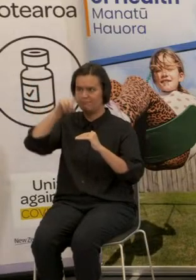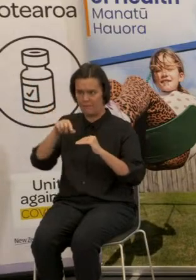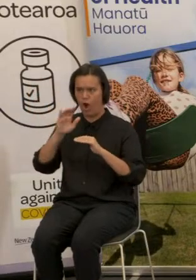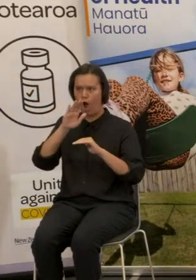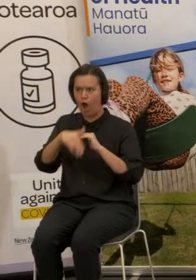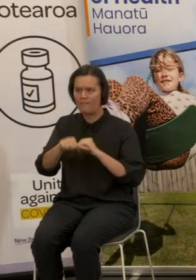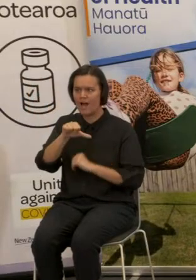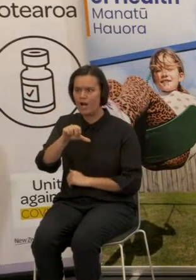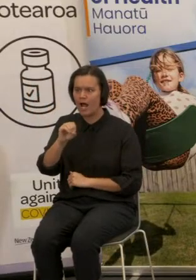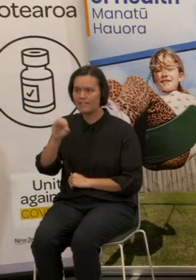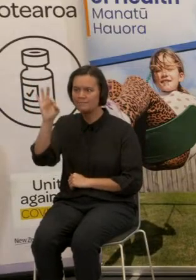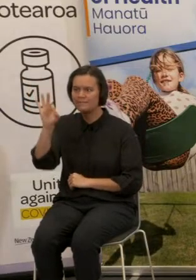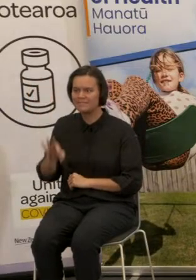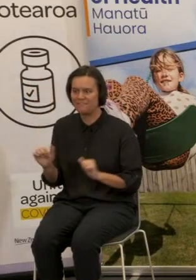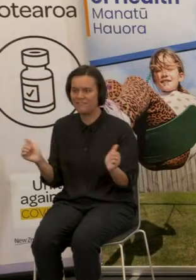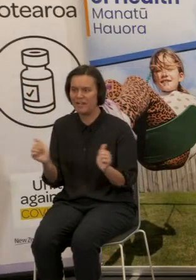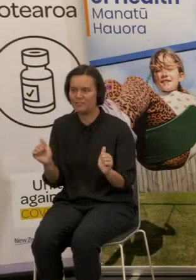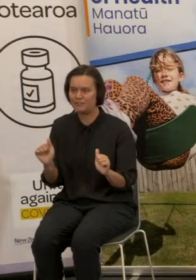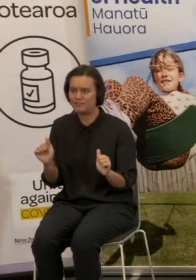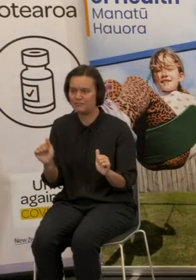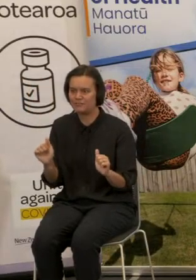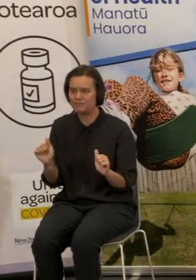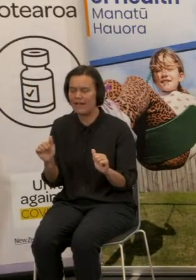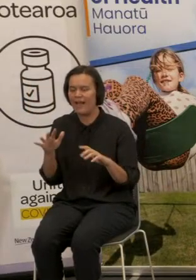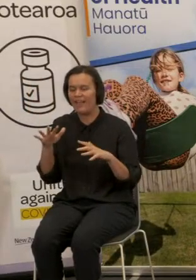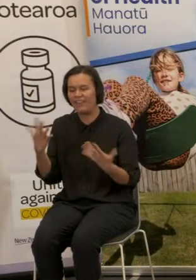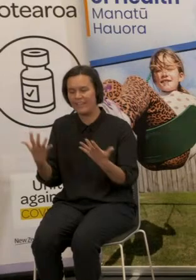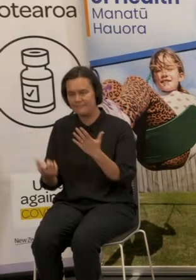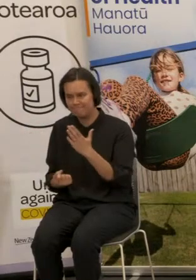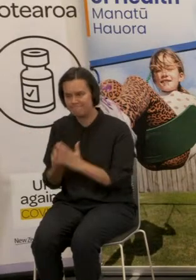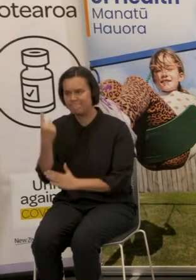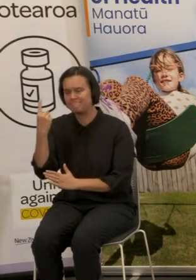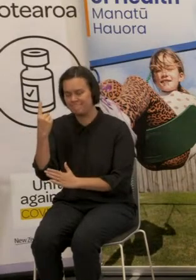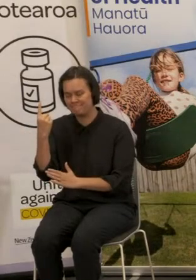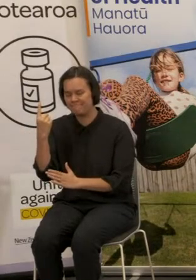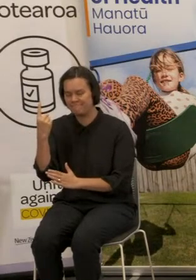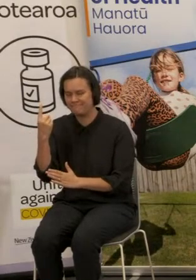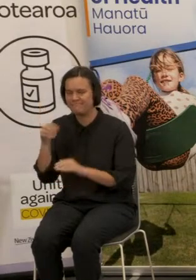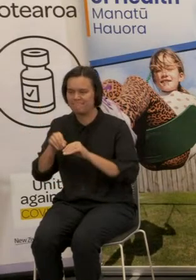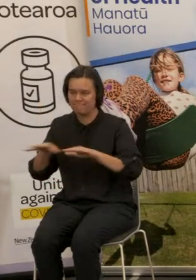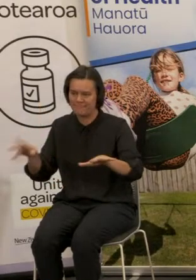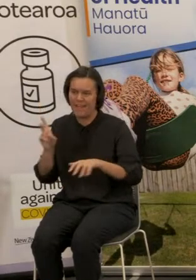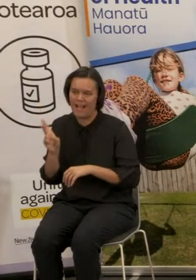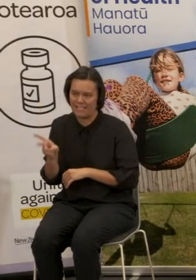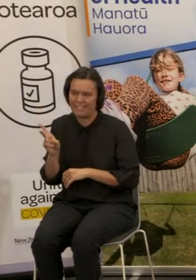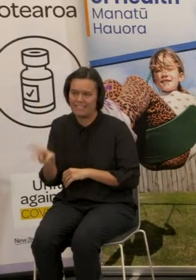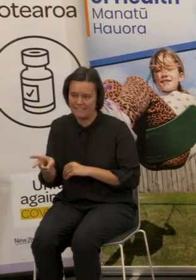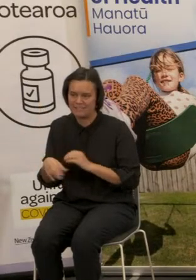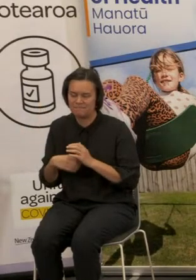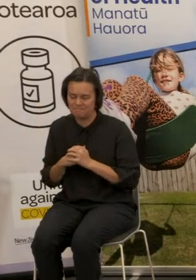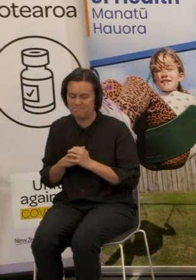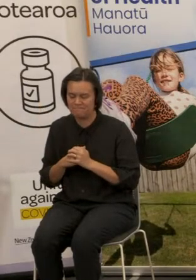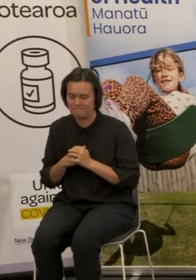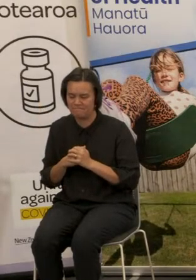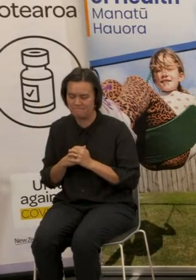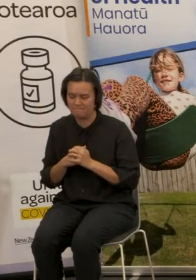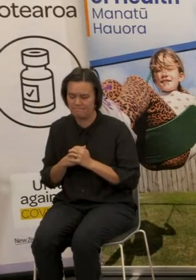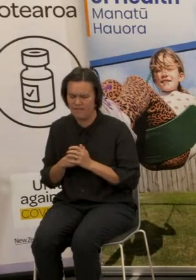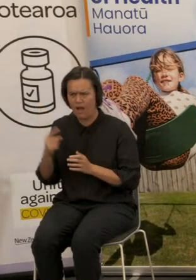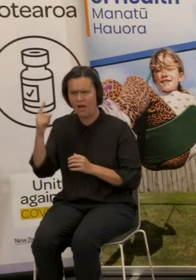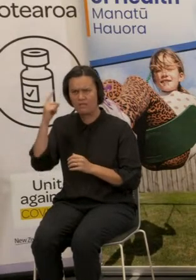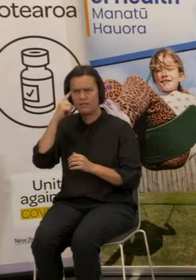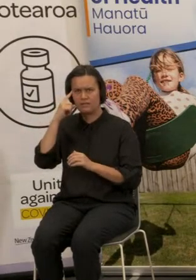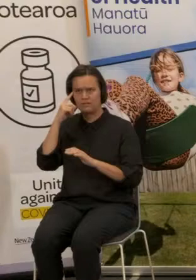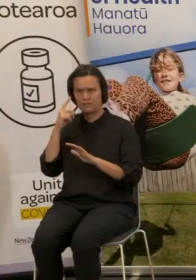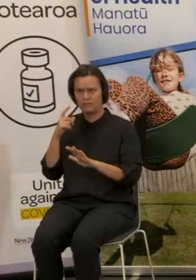And whānau, we love having kids and we're a young population. And on the 1st of September, I think the bottom line increased by some 289,000.